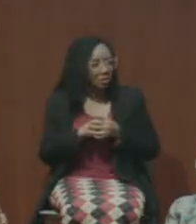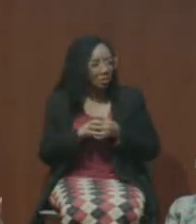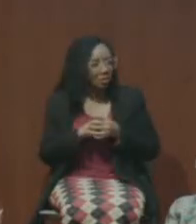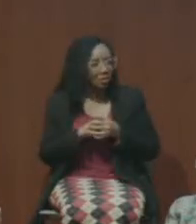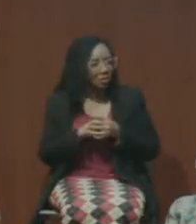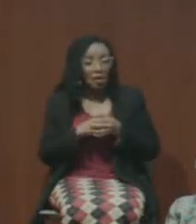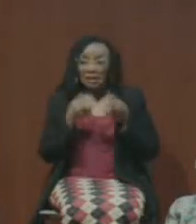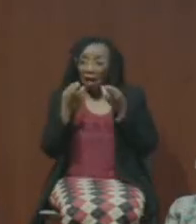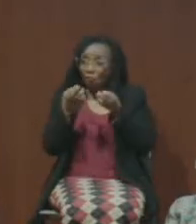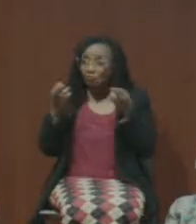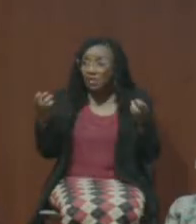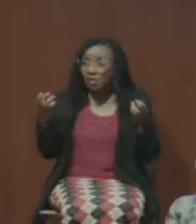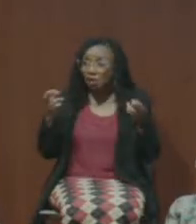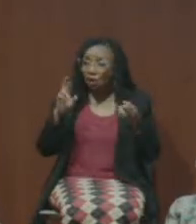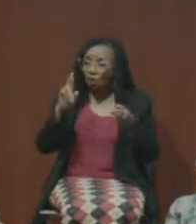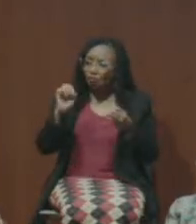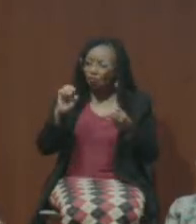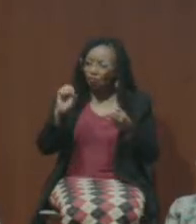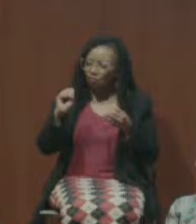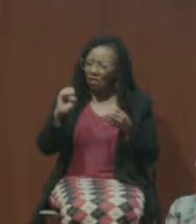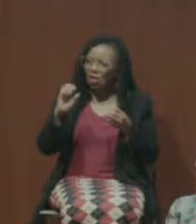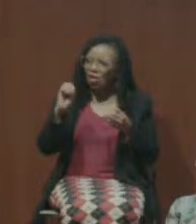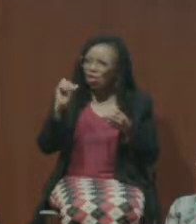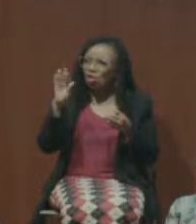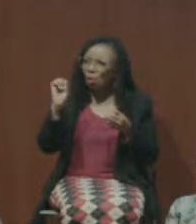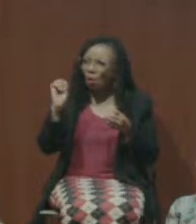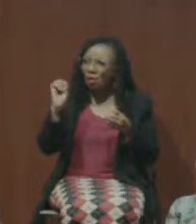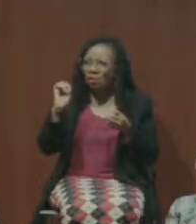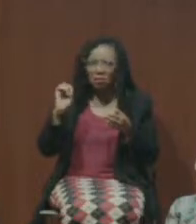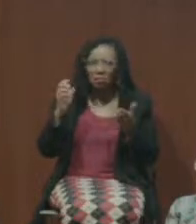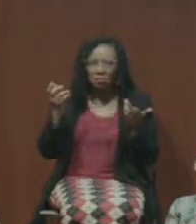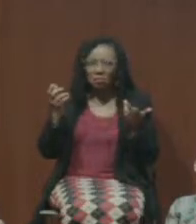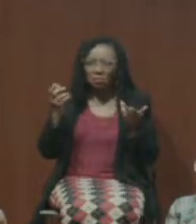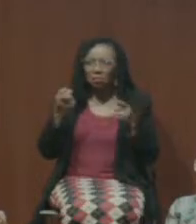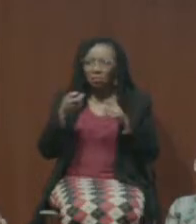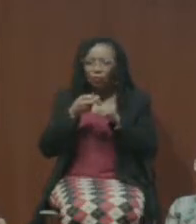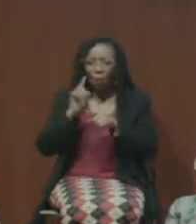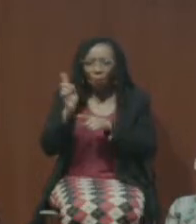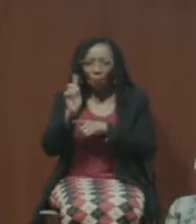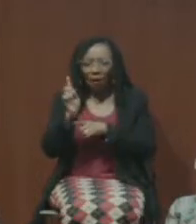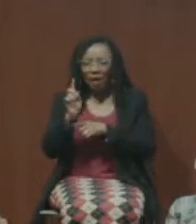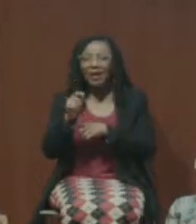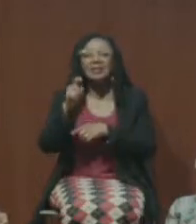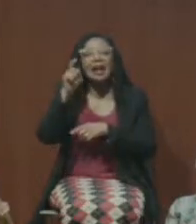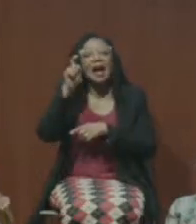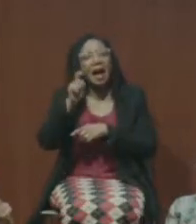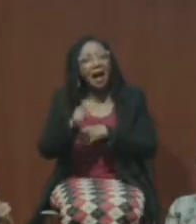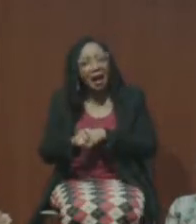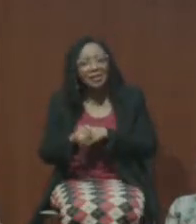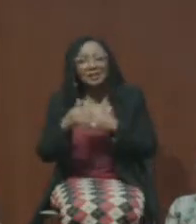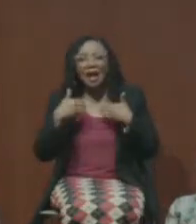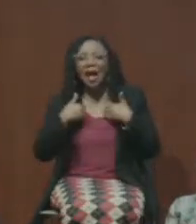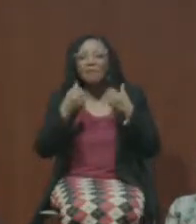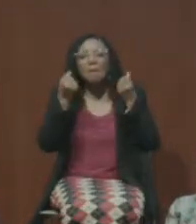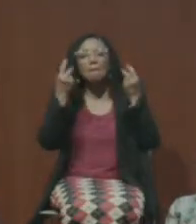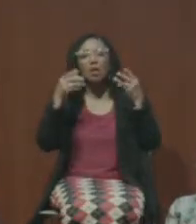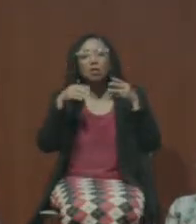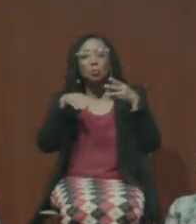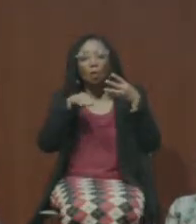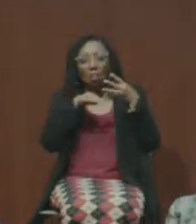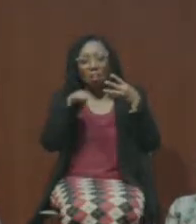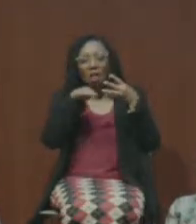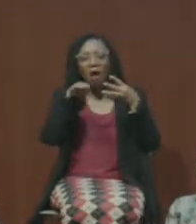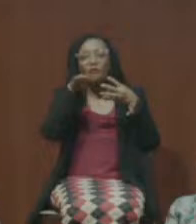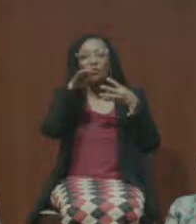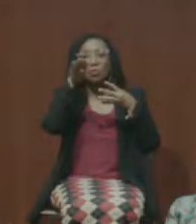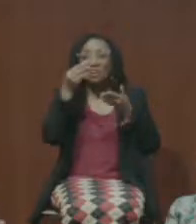that resources mean? How do they manifest? There has to be multiple levels of resources.